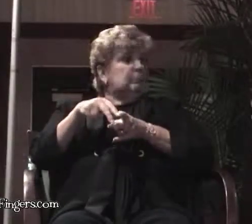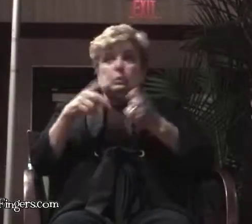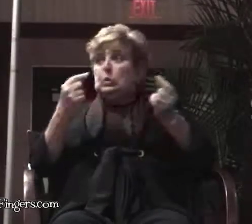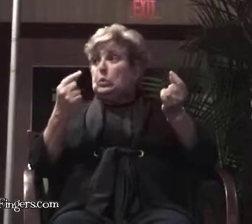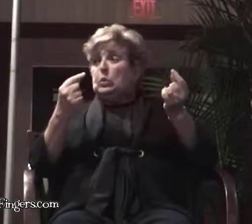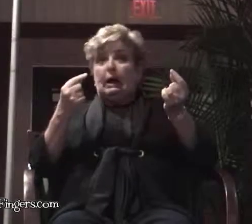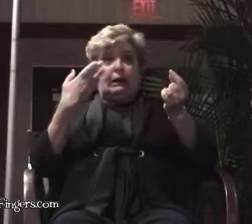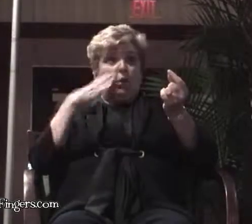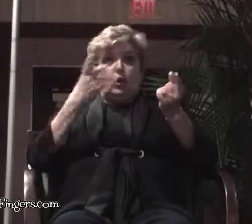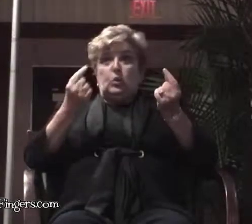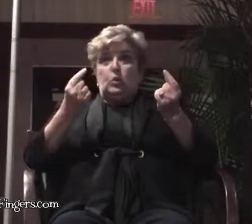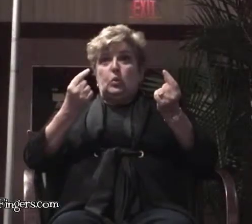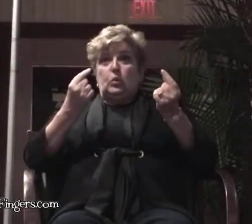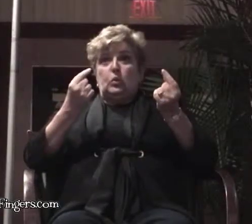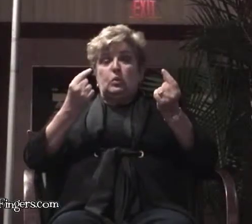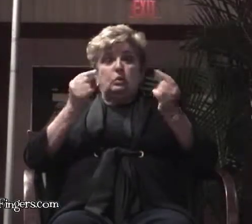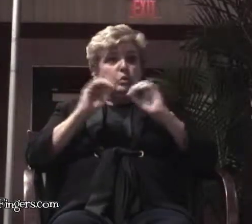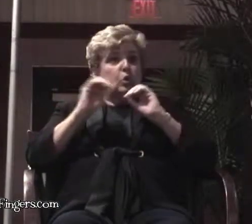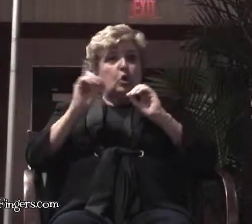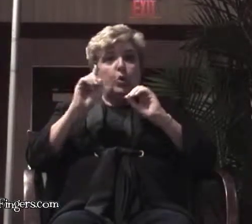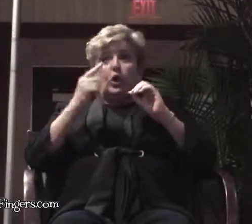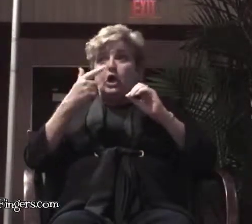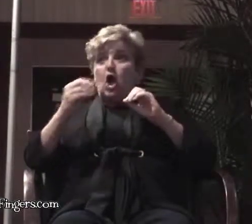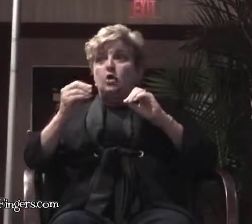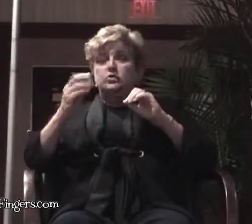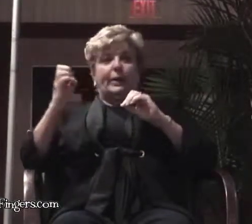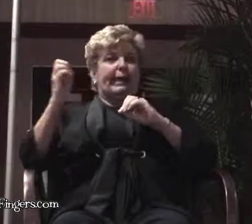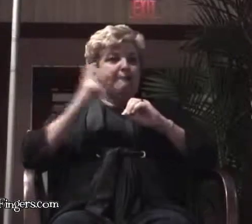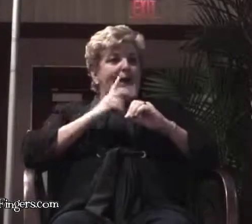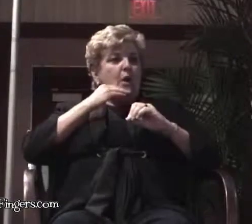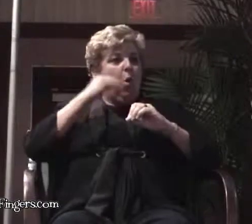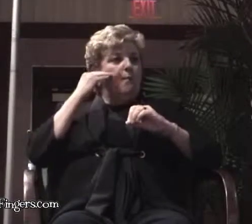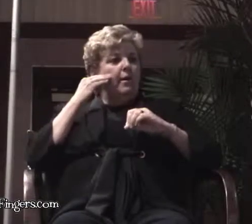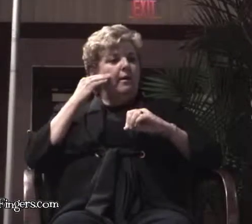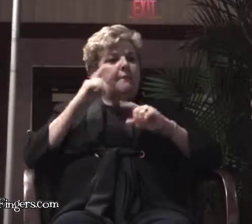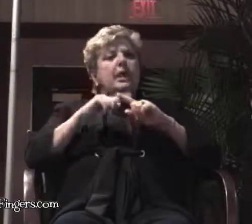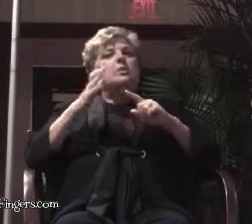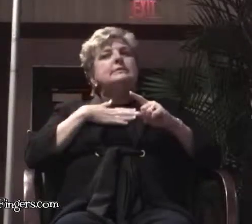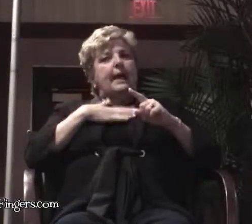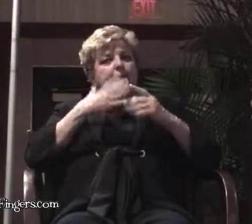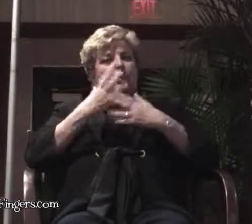know where to go. But I was glad to get out of there. I did fairly well in school.